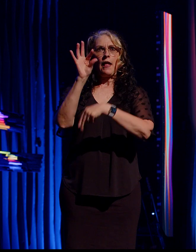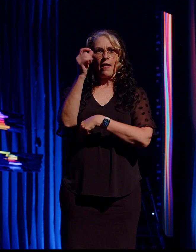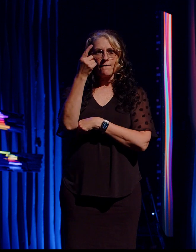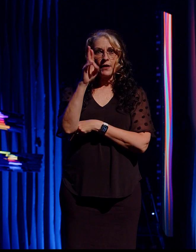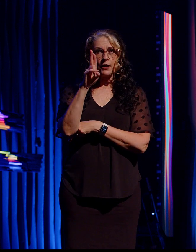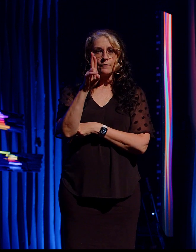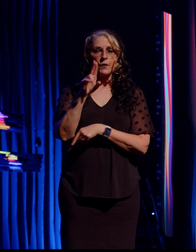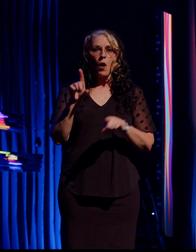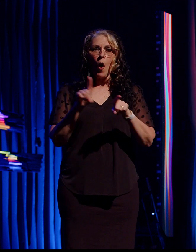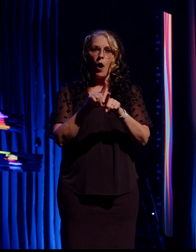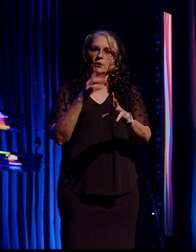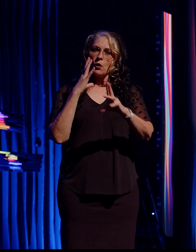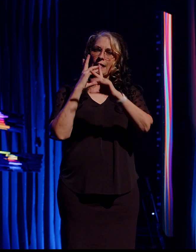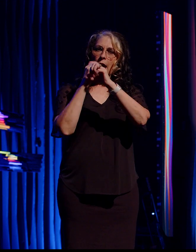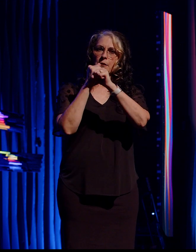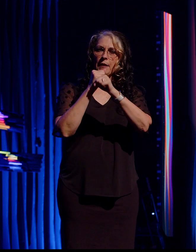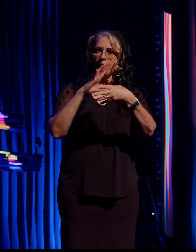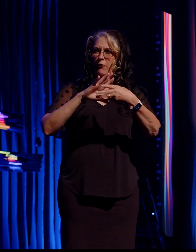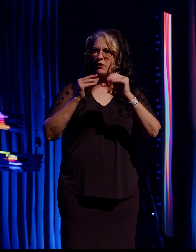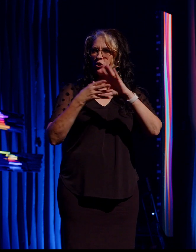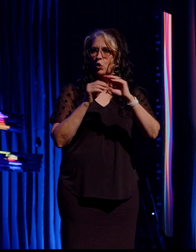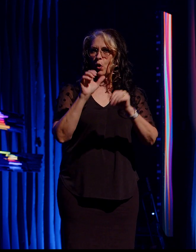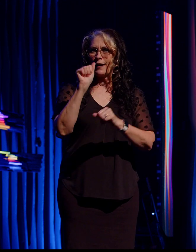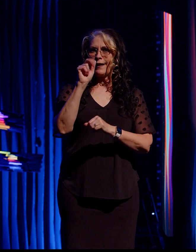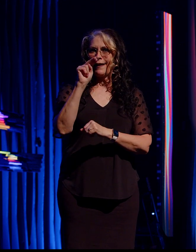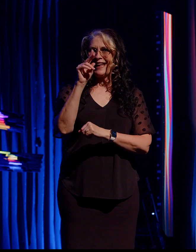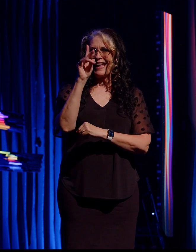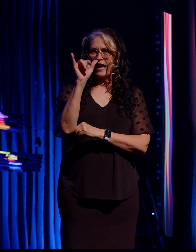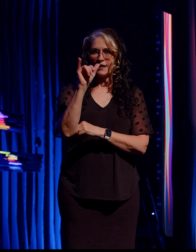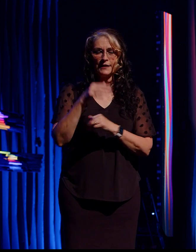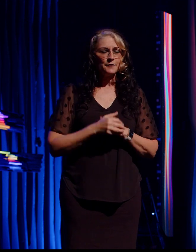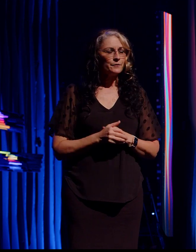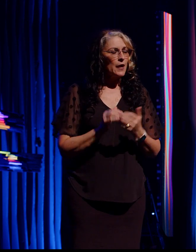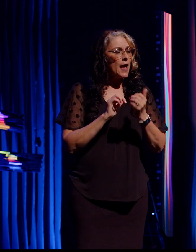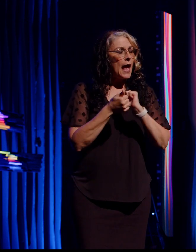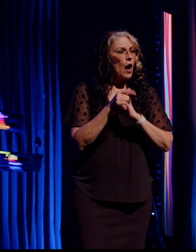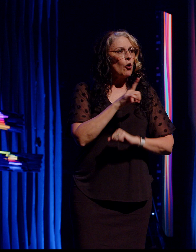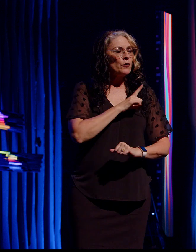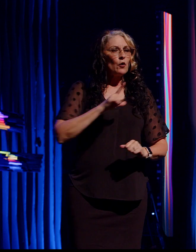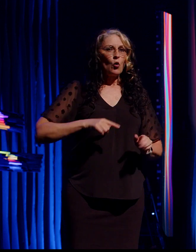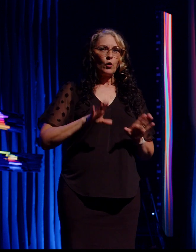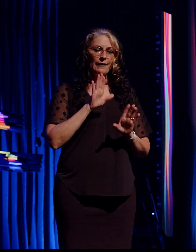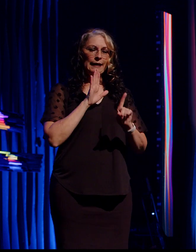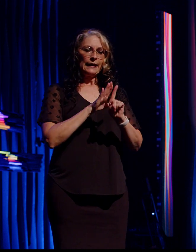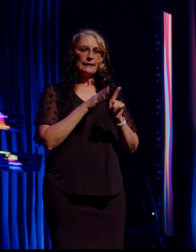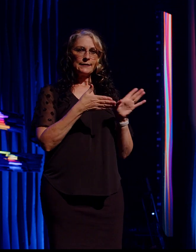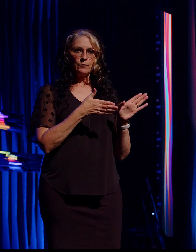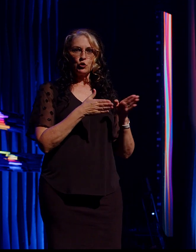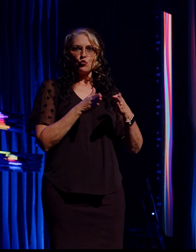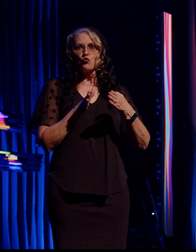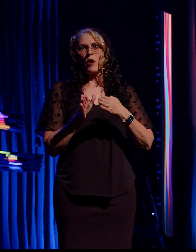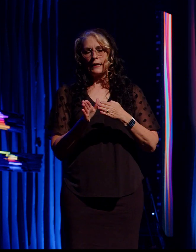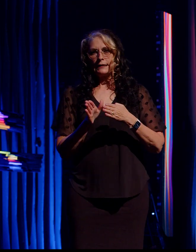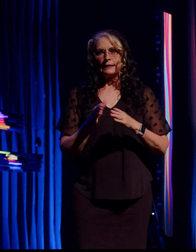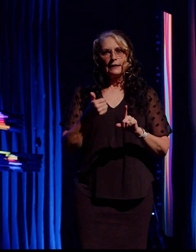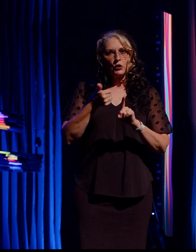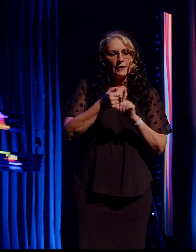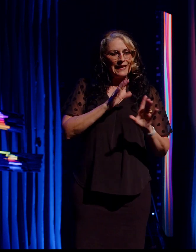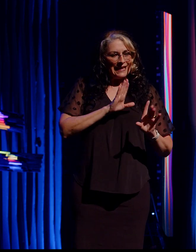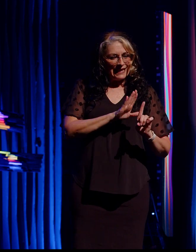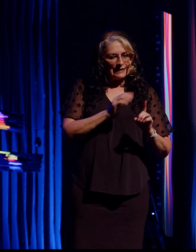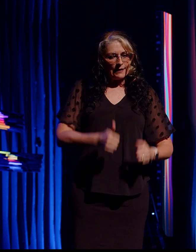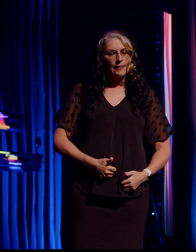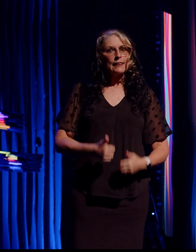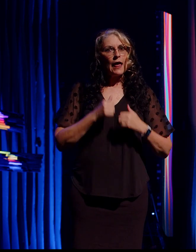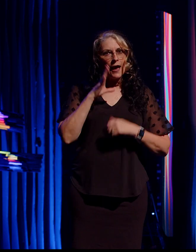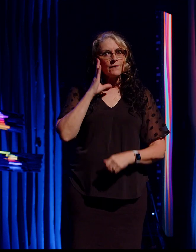was also so captivated by Andy's story is just, you know, it's just how the Lord was directing his steps. I mean, to think about the life that he